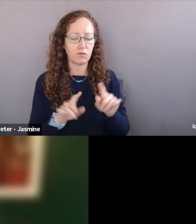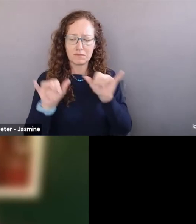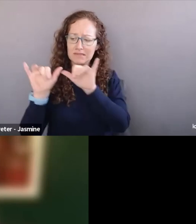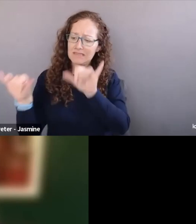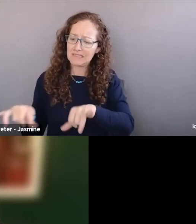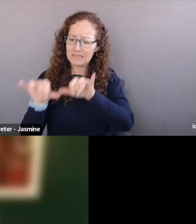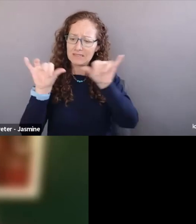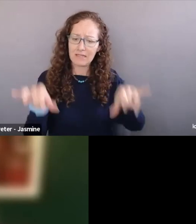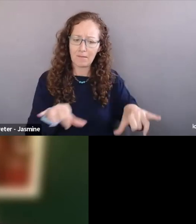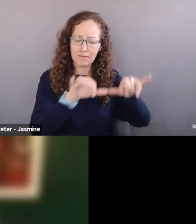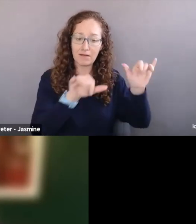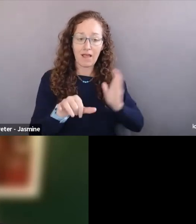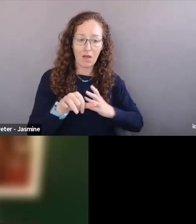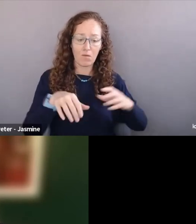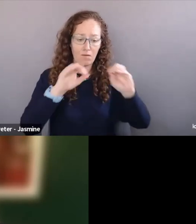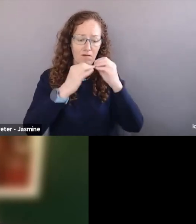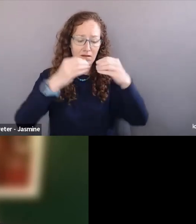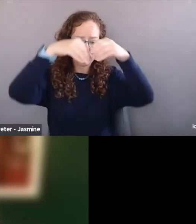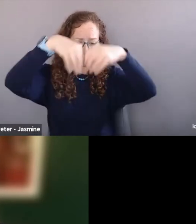within our own organizations